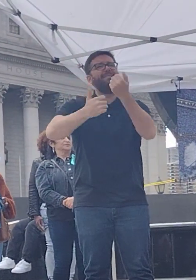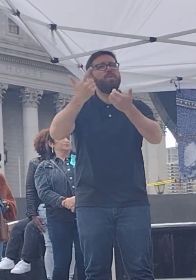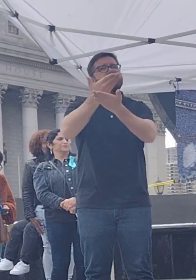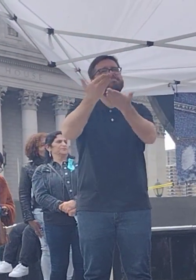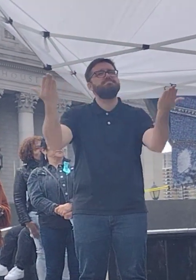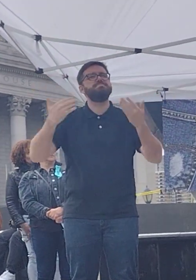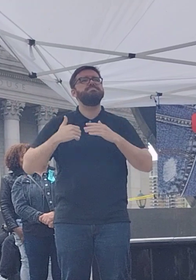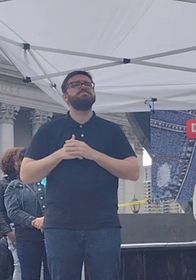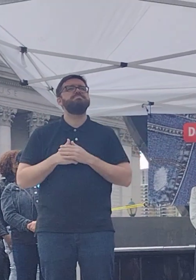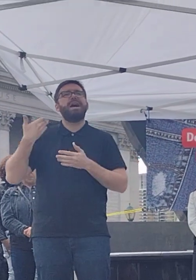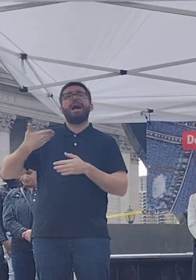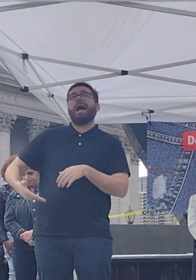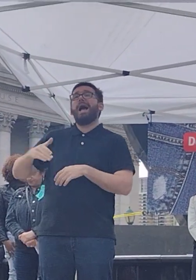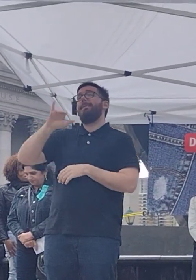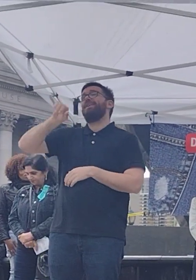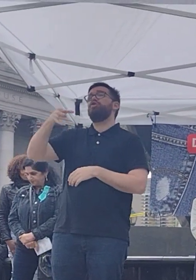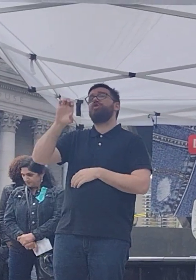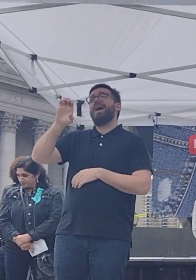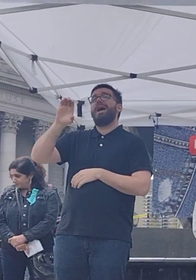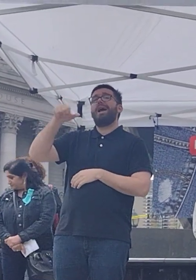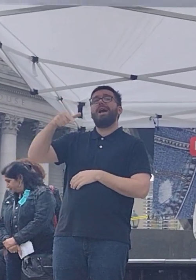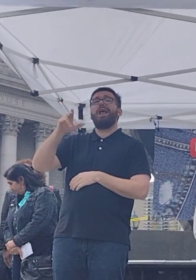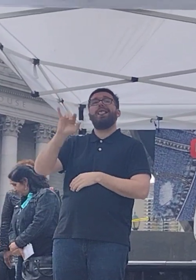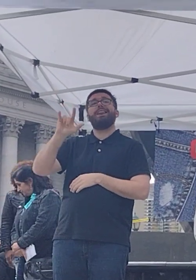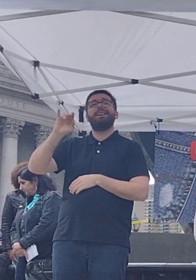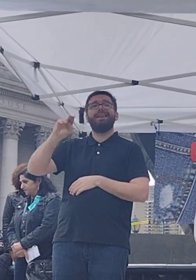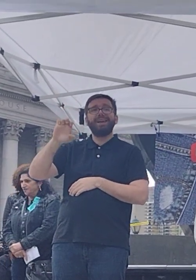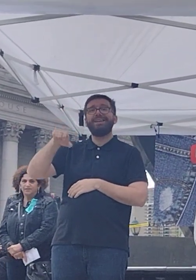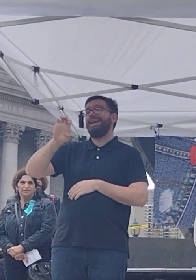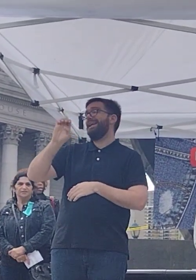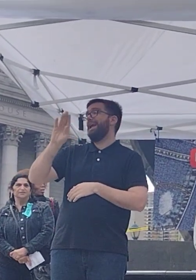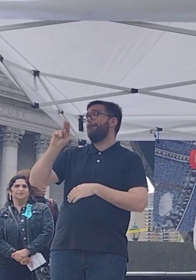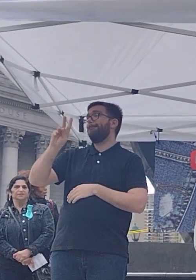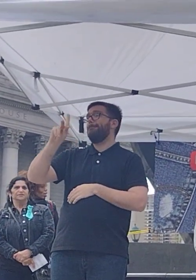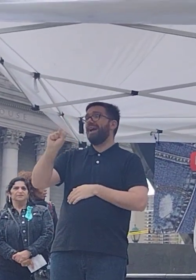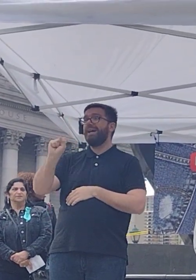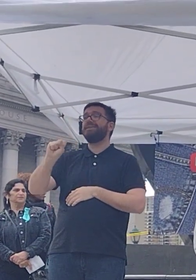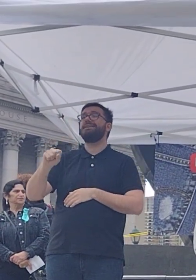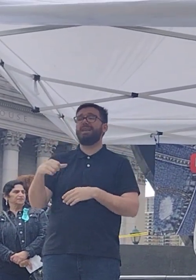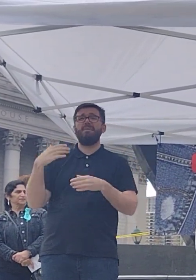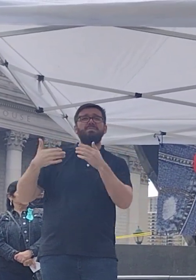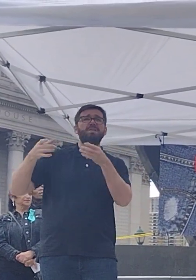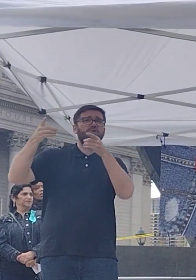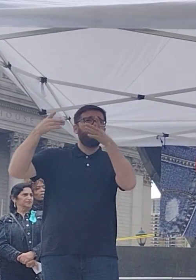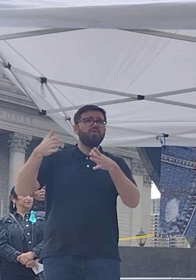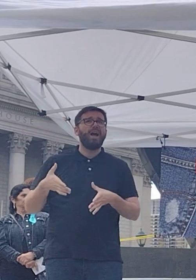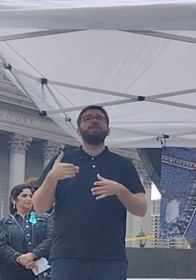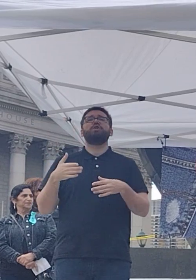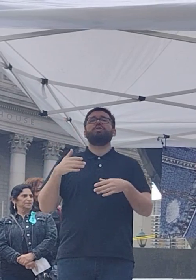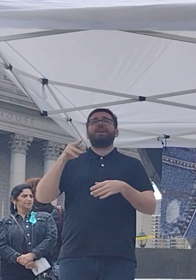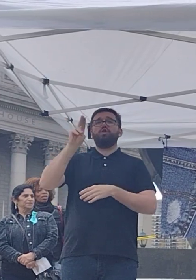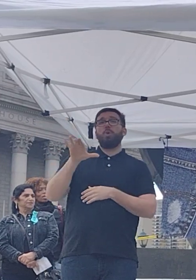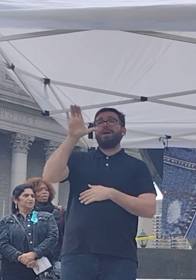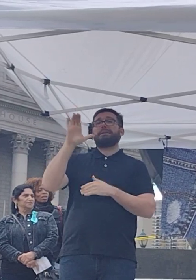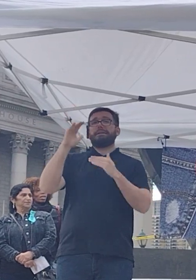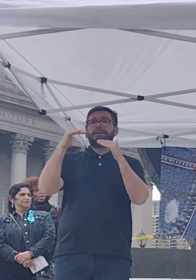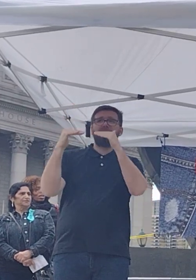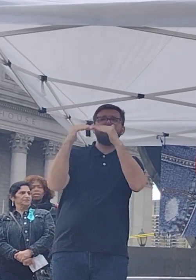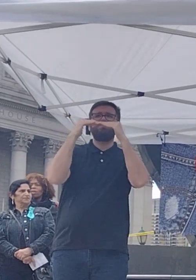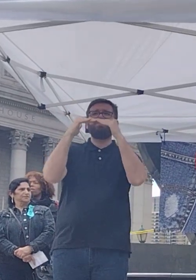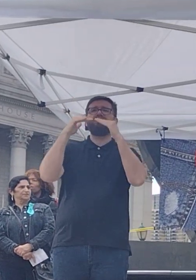Everyone, I am Jacqueline Banks, Executive Director of New York City's Commission on Gender Equity. It is wonderful to be